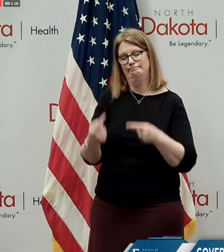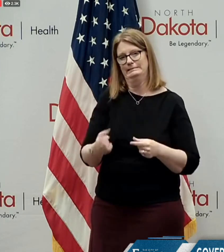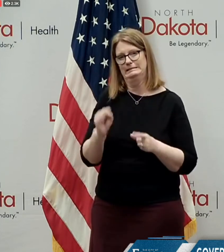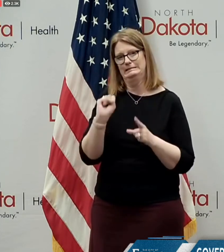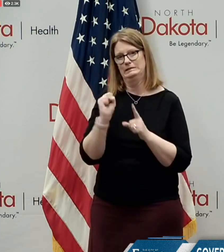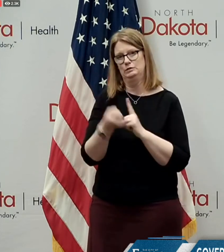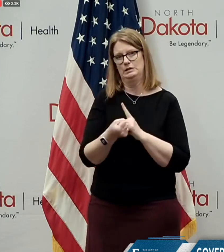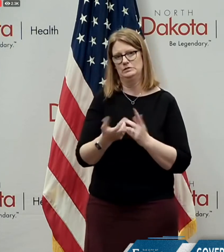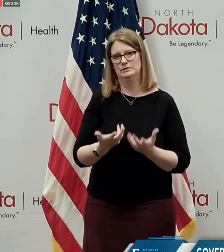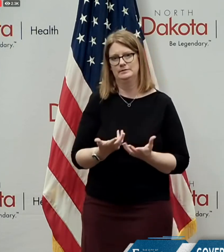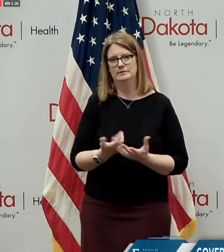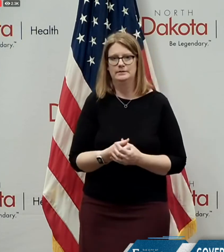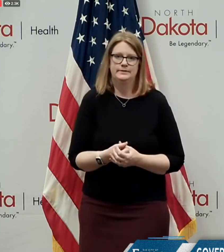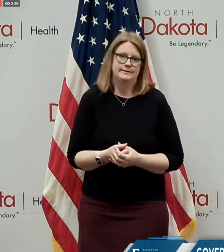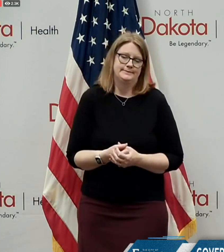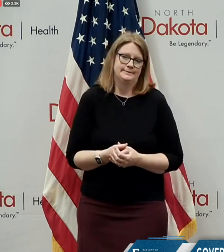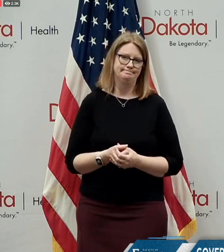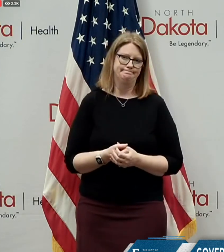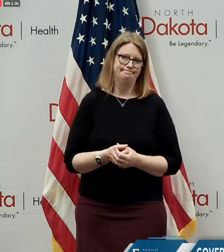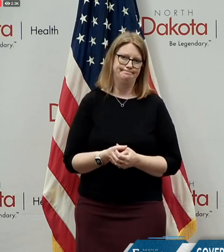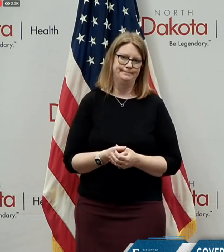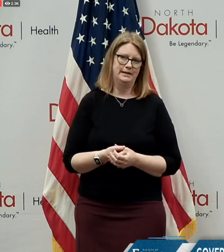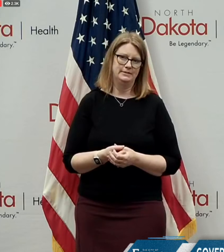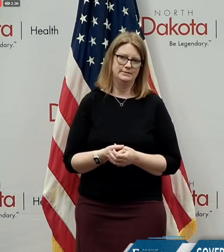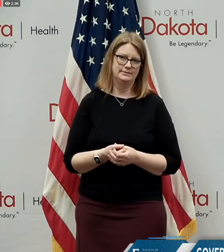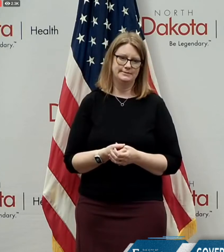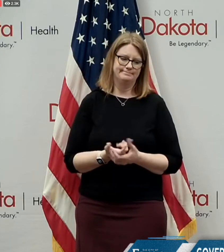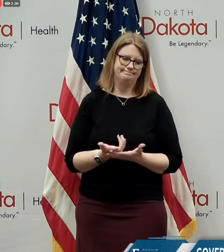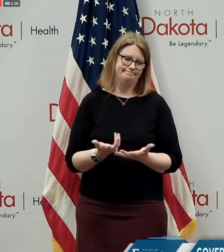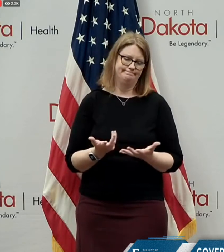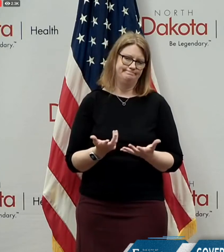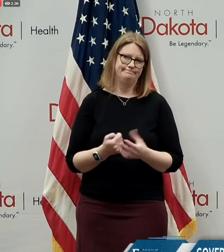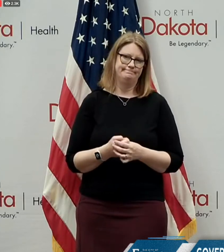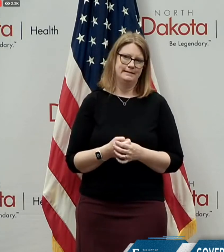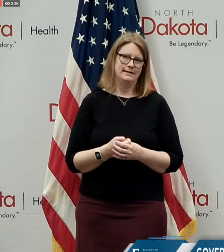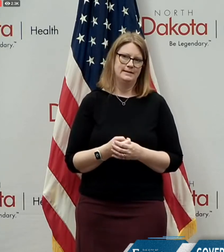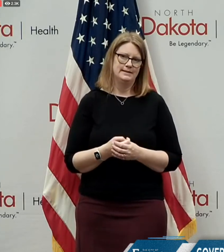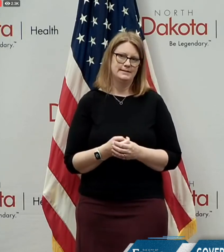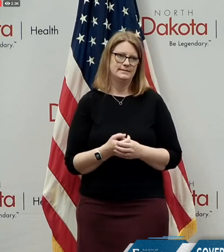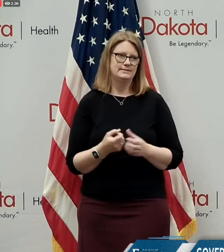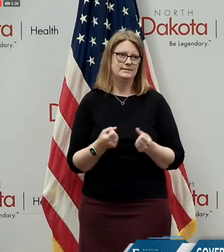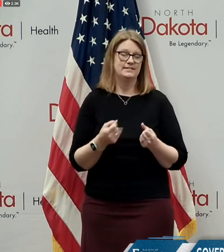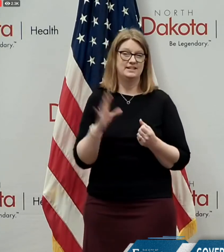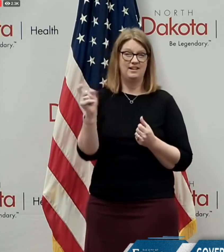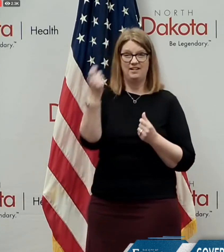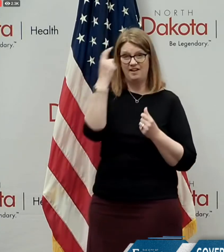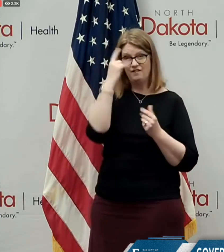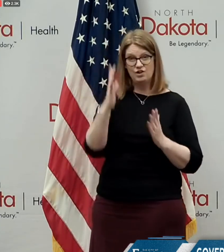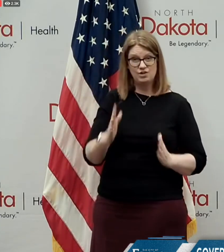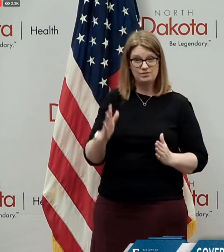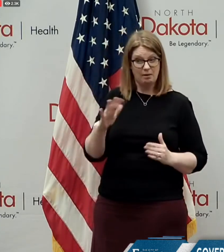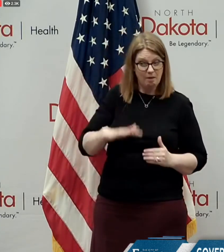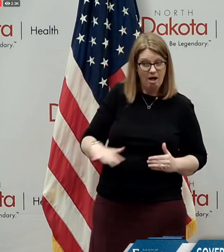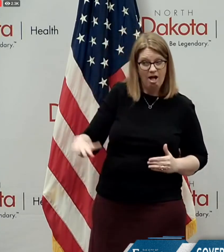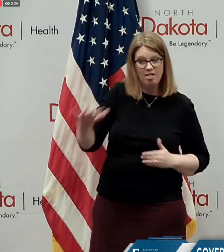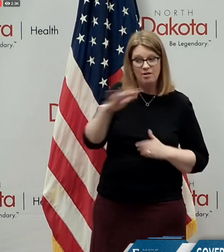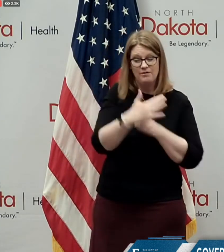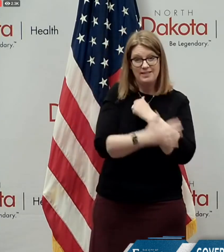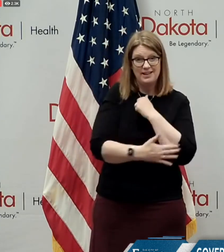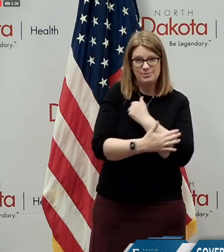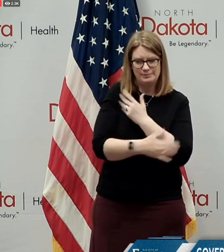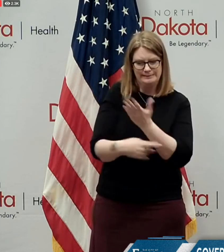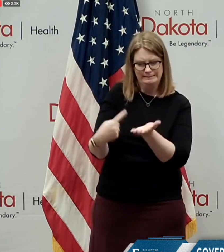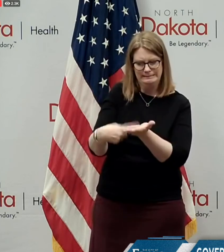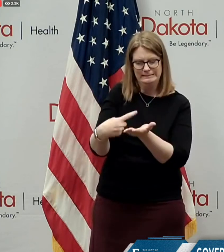some of my thoughts, and some of that's basically a compilation of voices from governors around the country as we discussed this today with